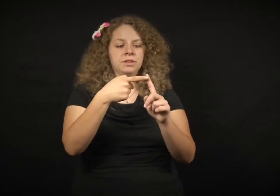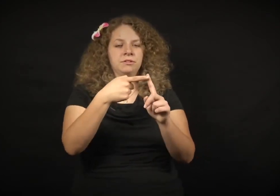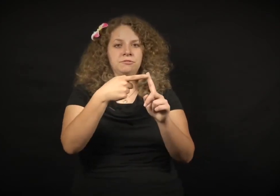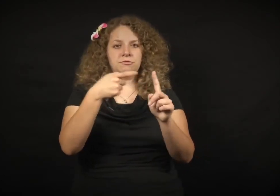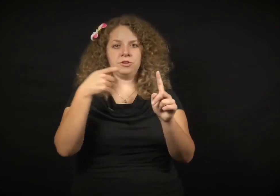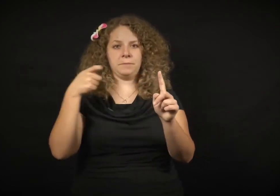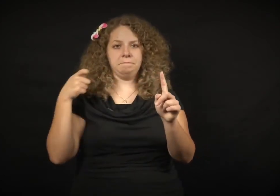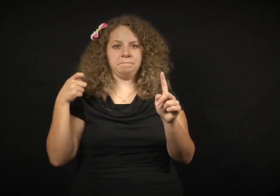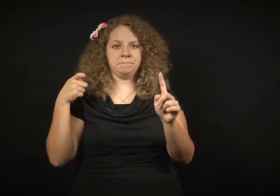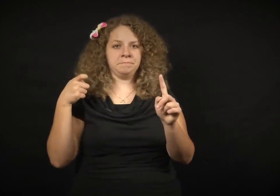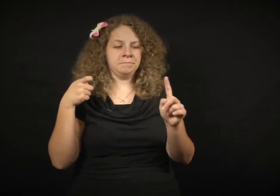From,